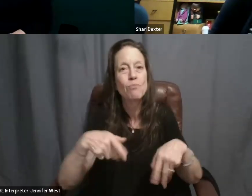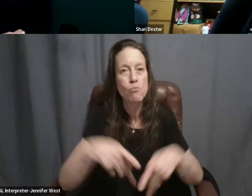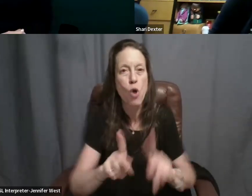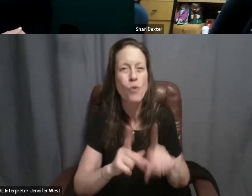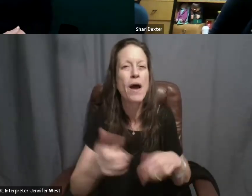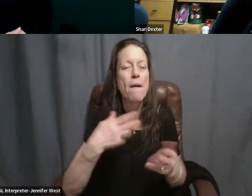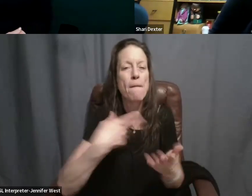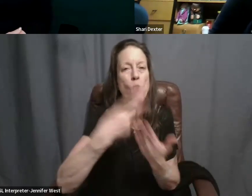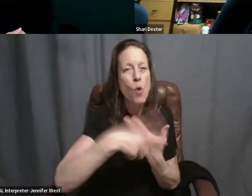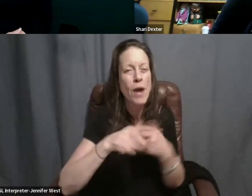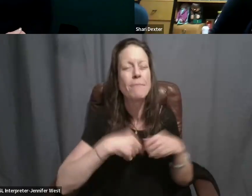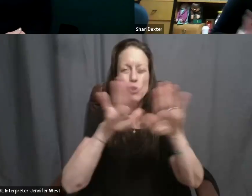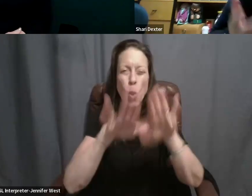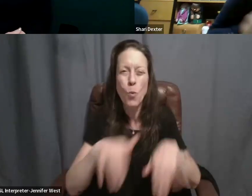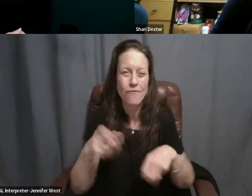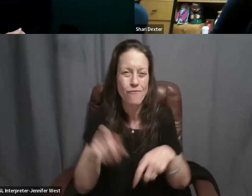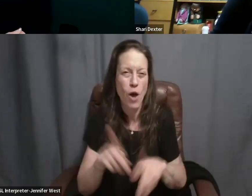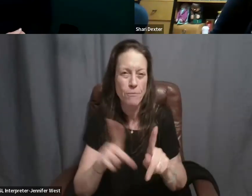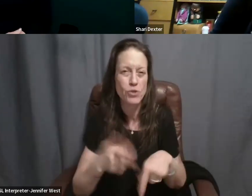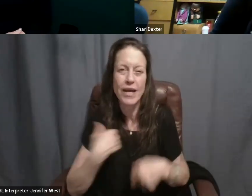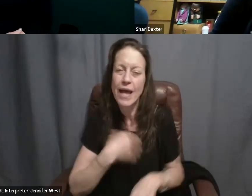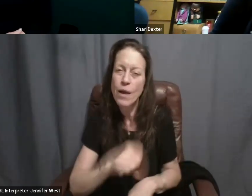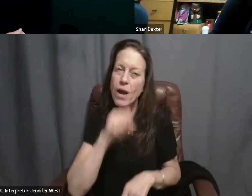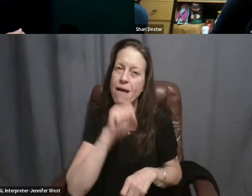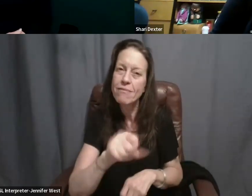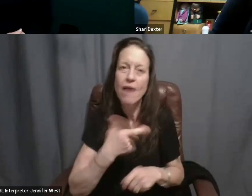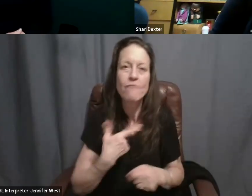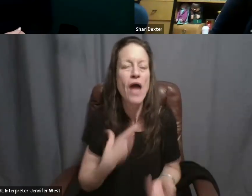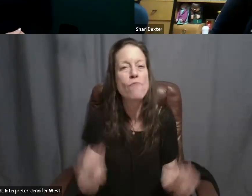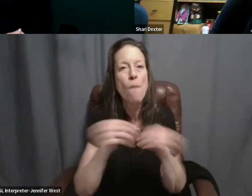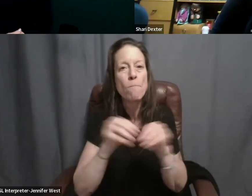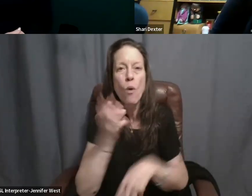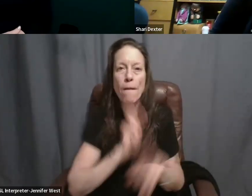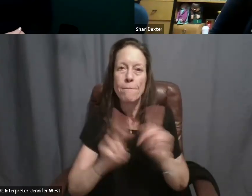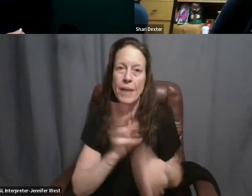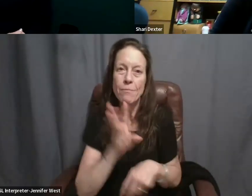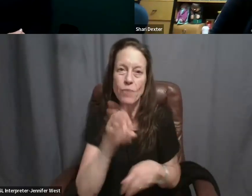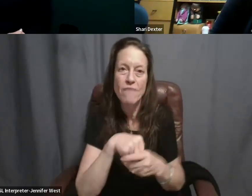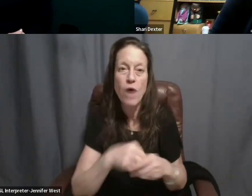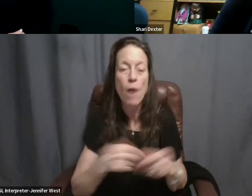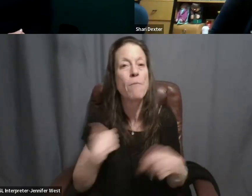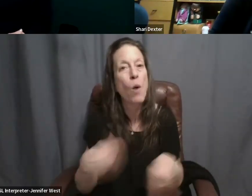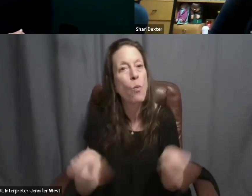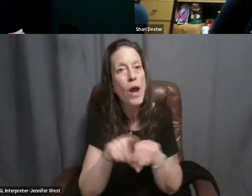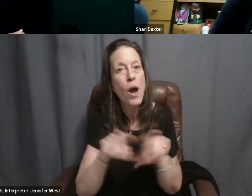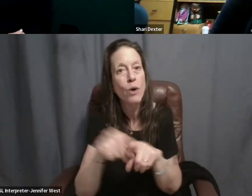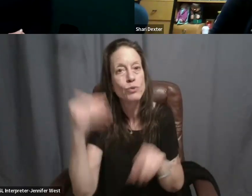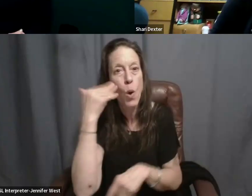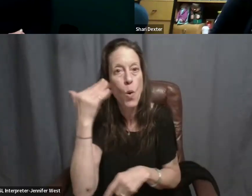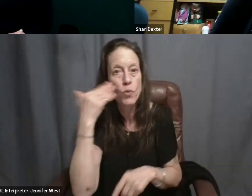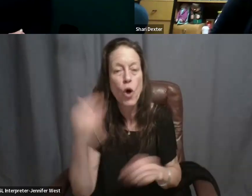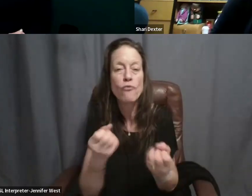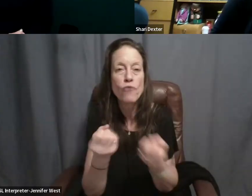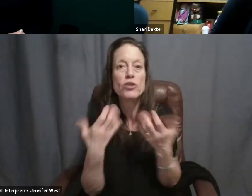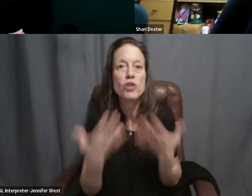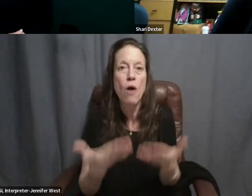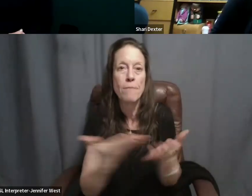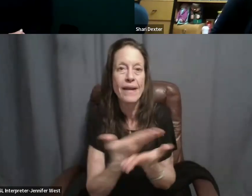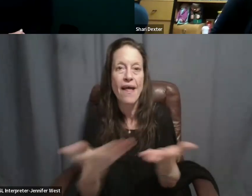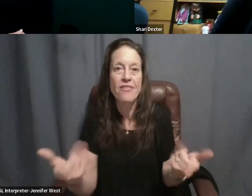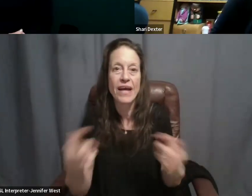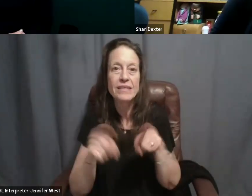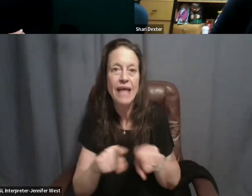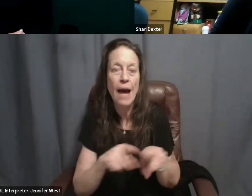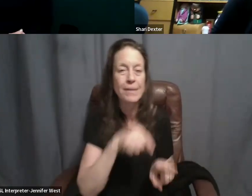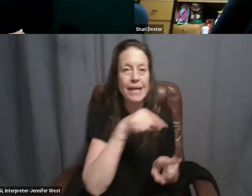and we would love, to have more people involved, but we also know that there's a lot, again, going on with the DDA. So